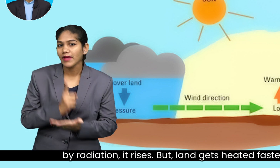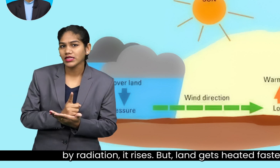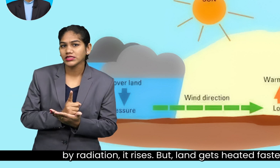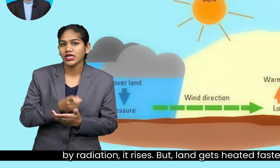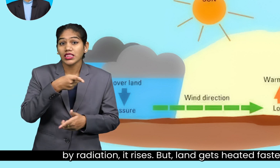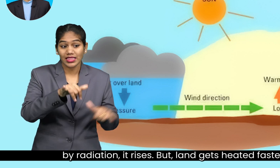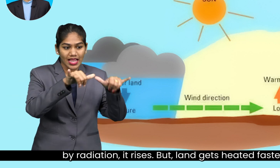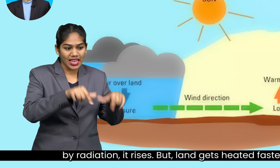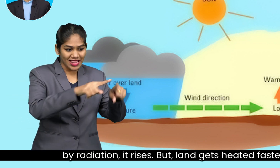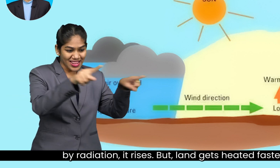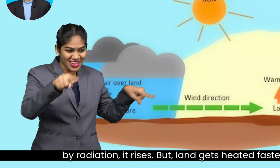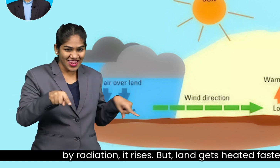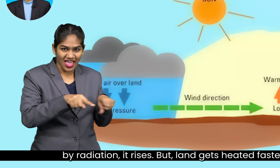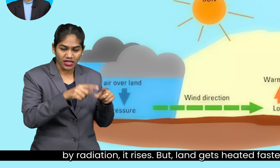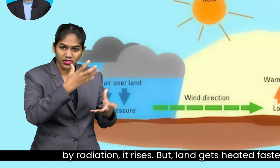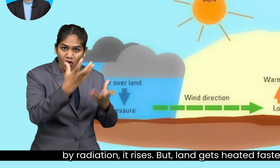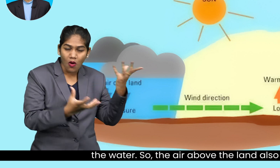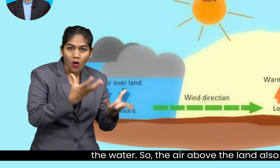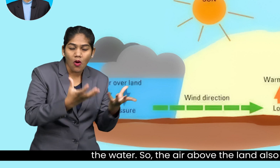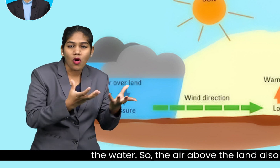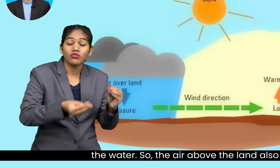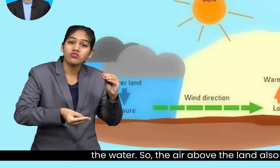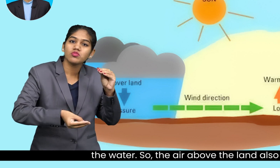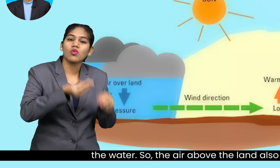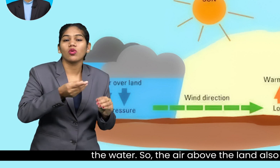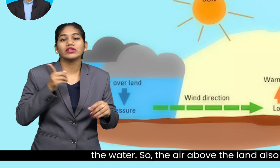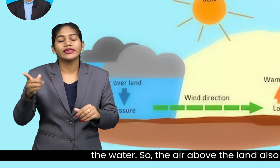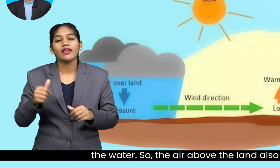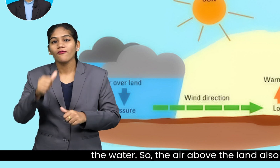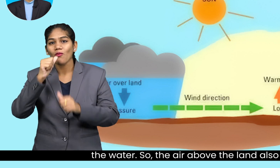But land gets heated faster than the water.